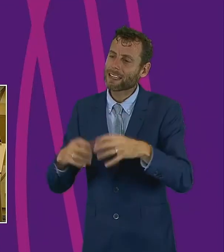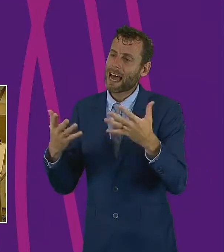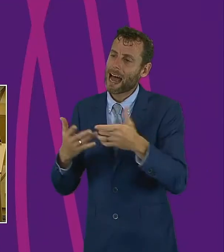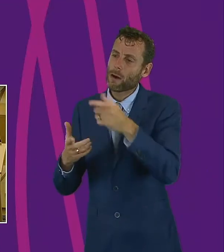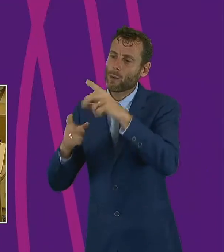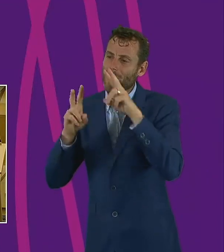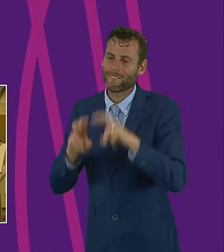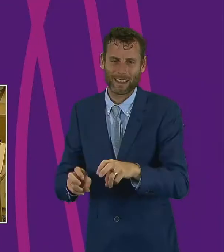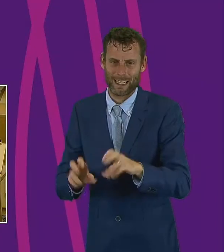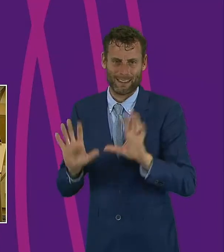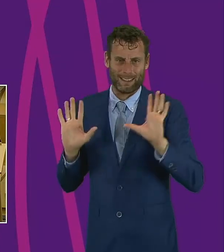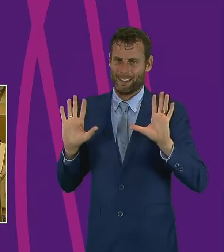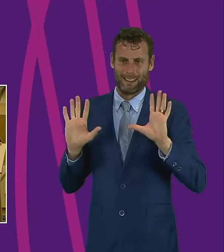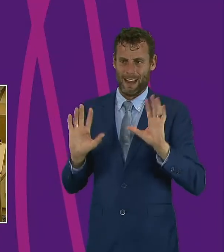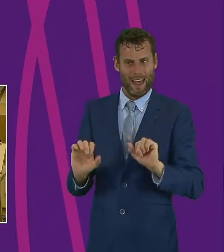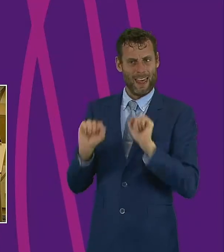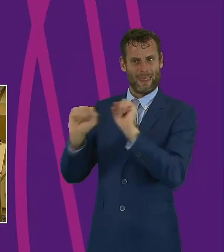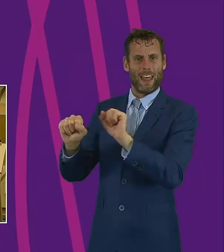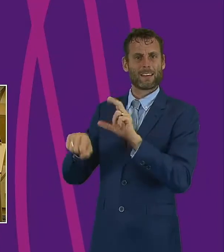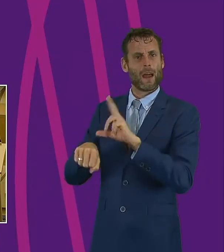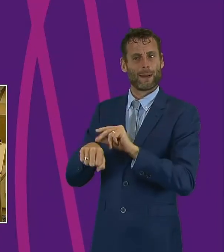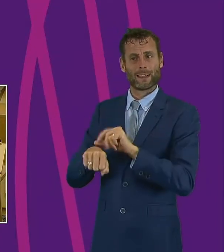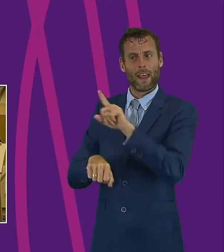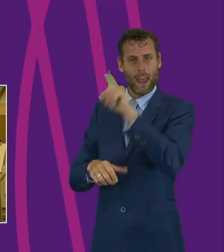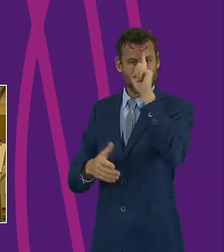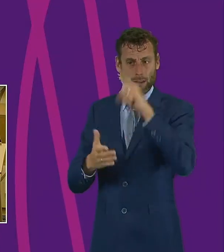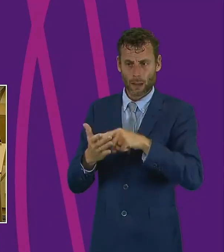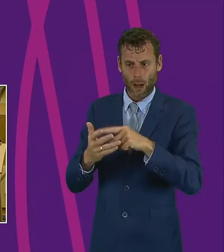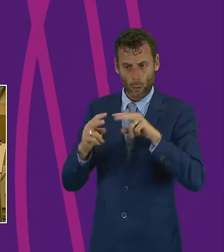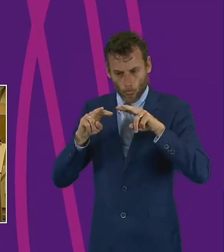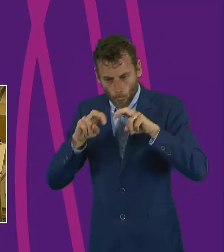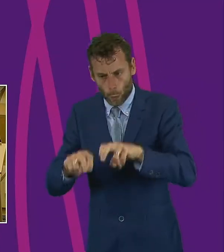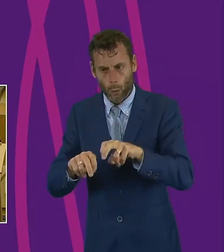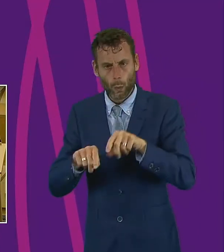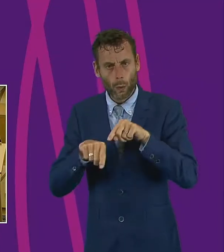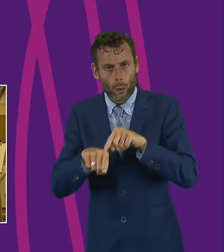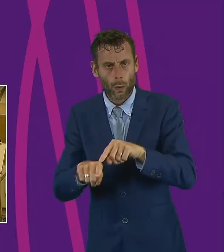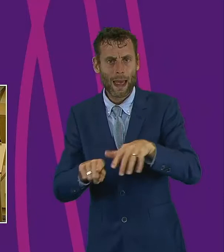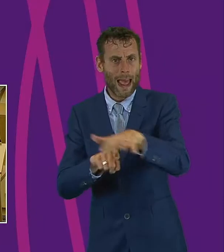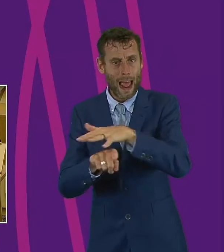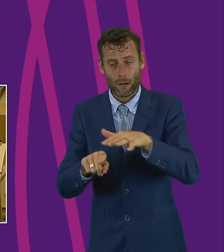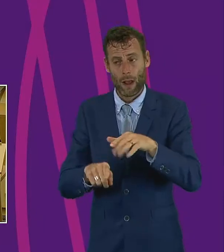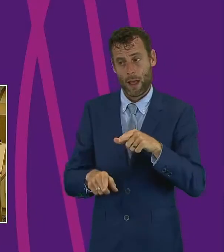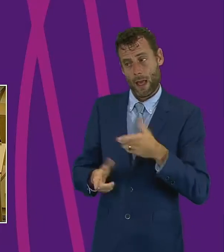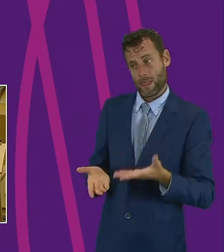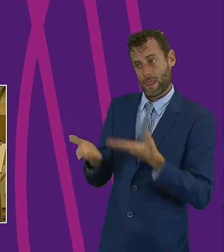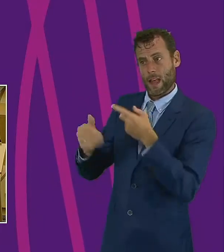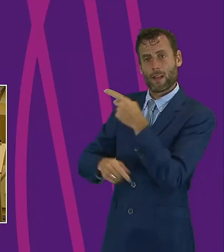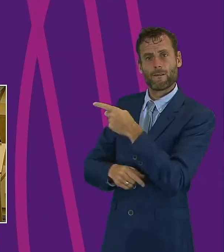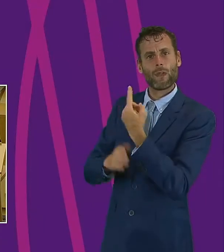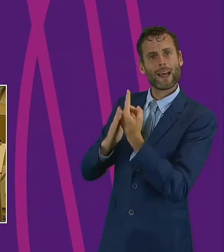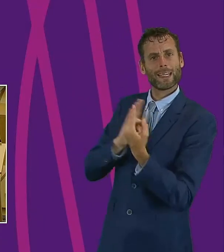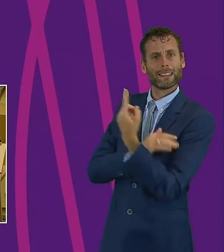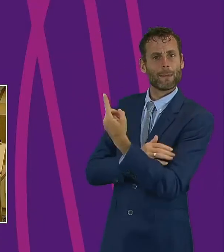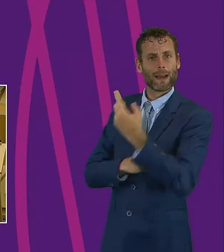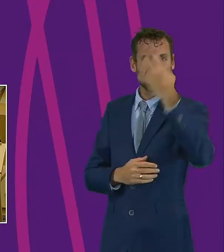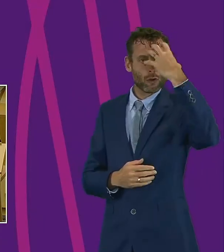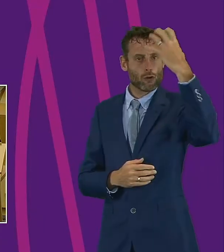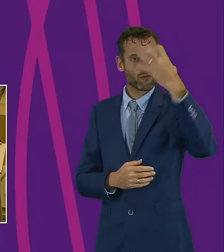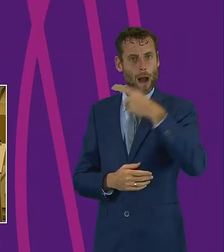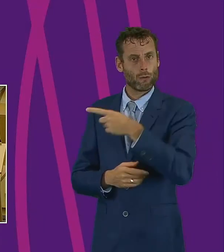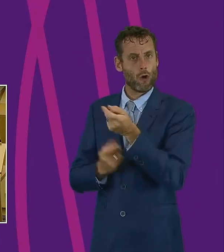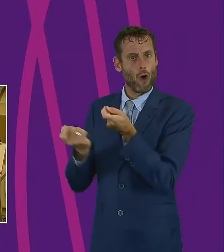entirely a matter for the police, and in these matters for the independent Crown Office. It would be